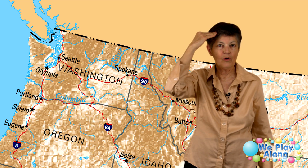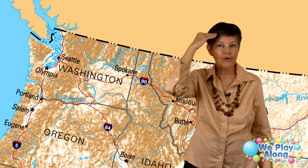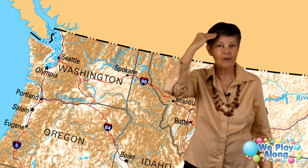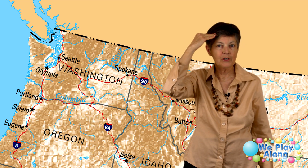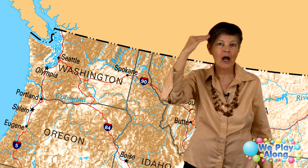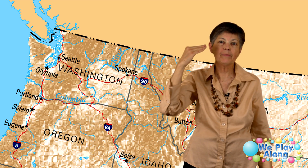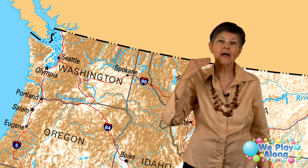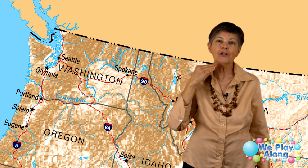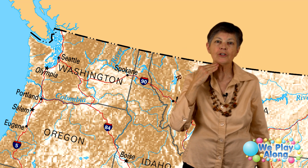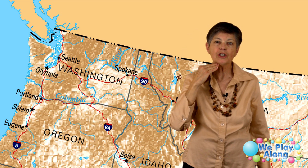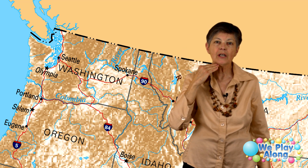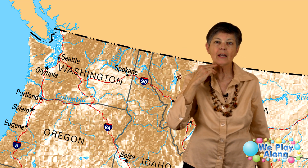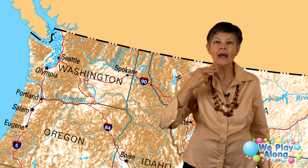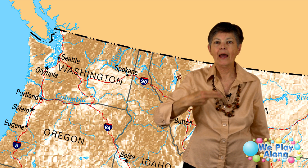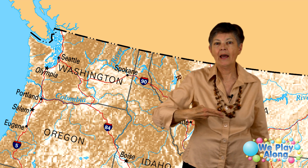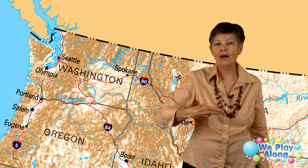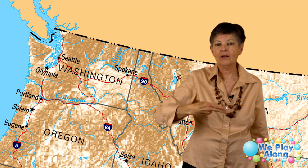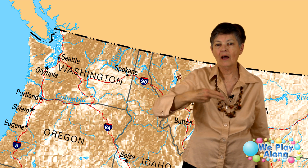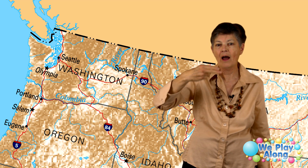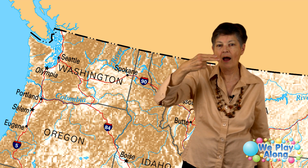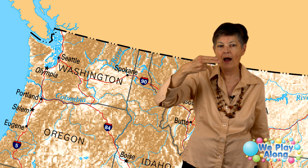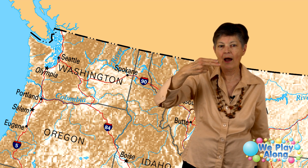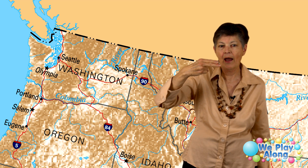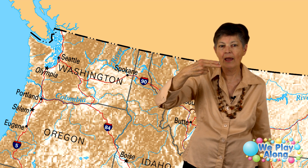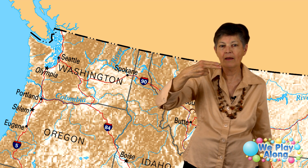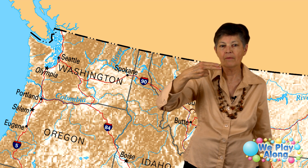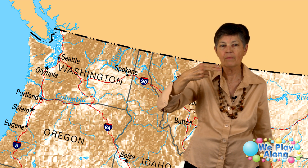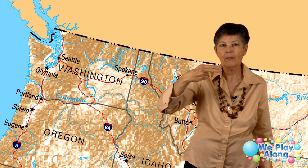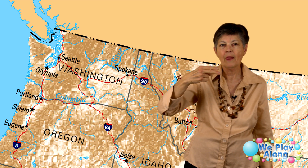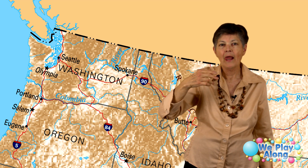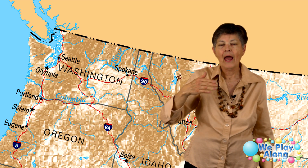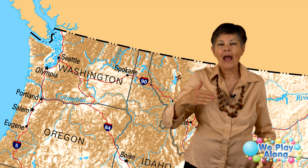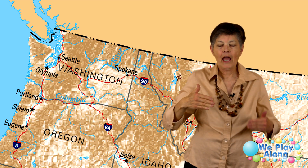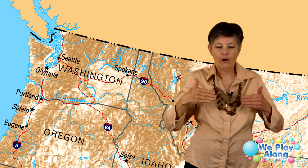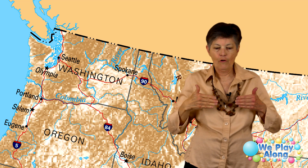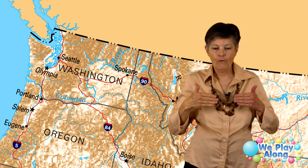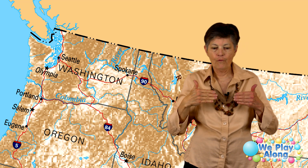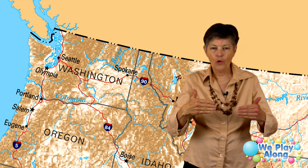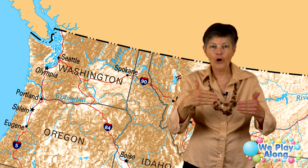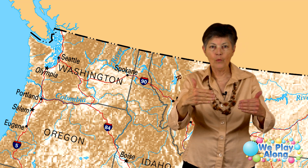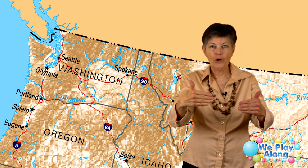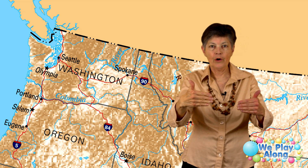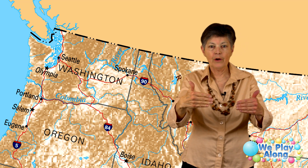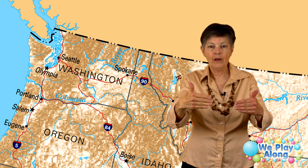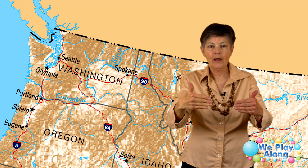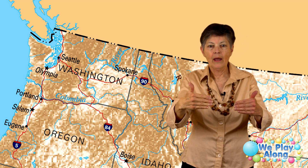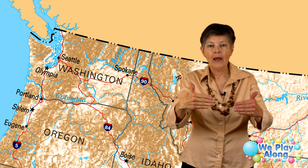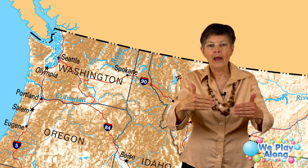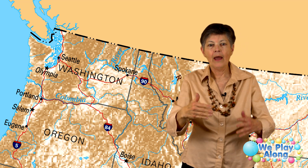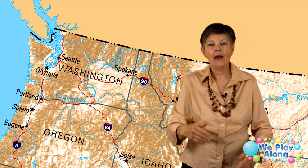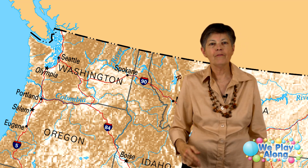from the top down to your chin, held high, and forward